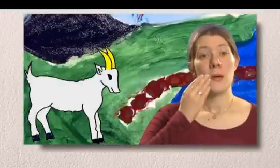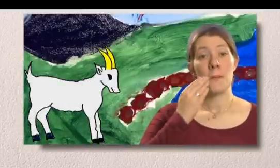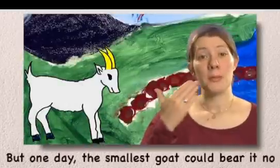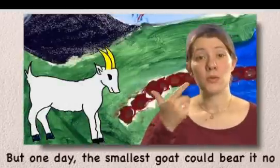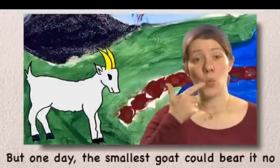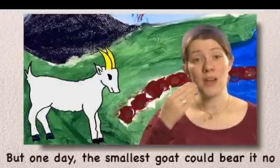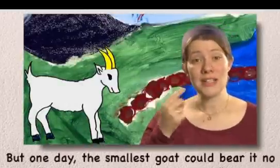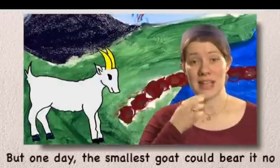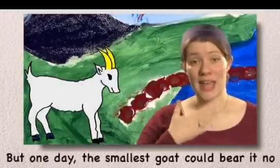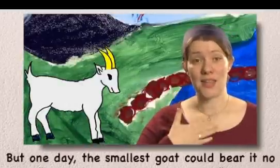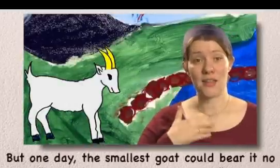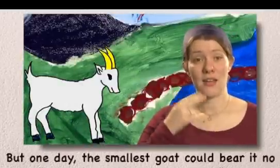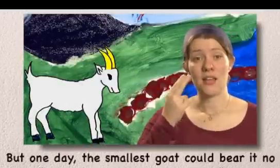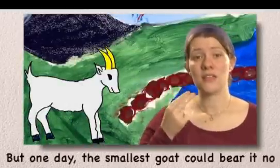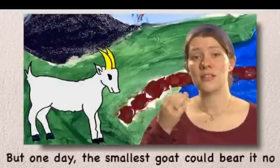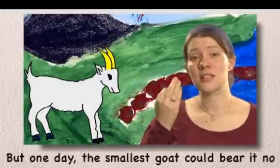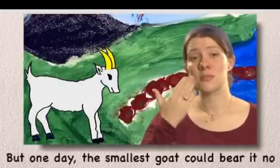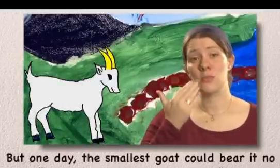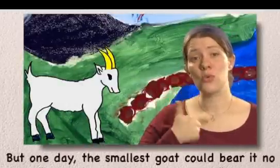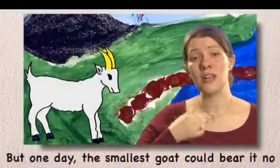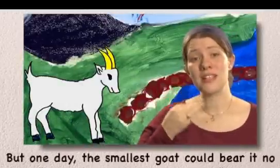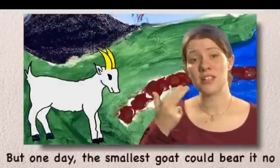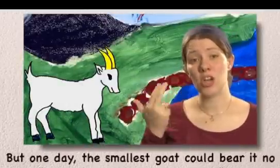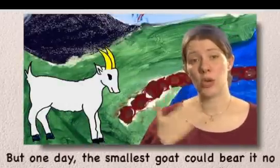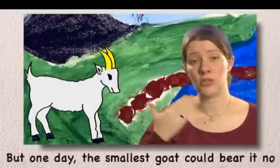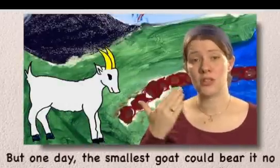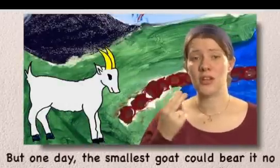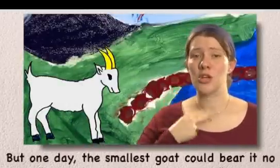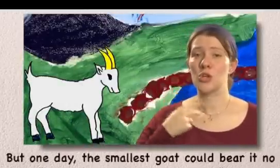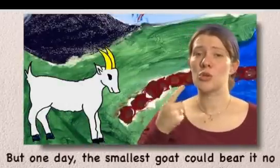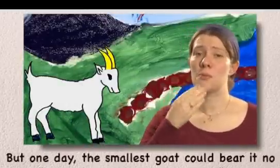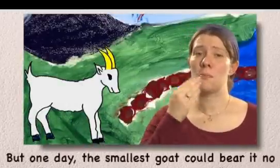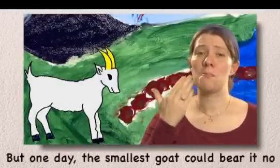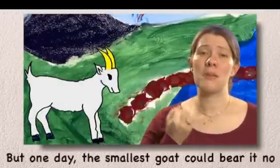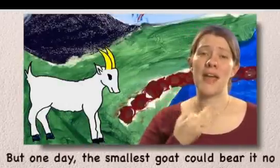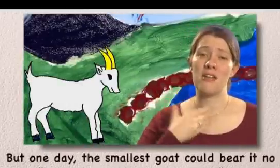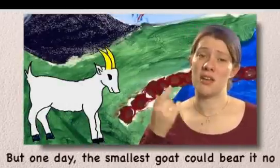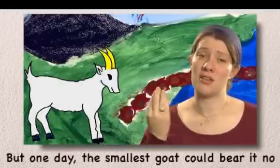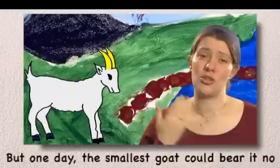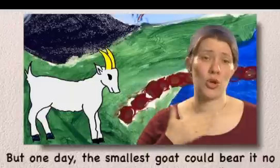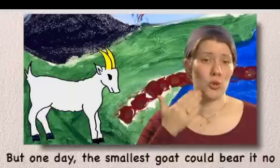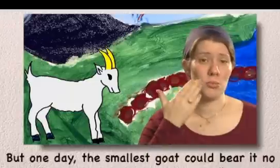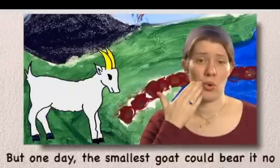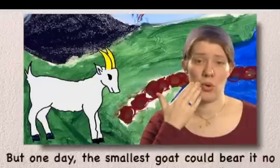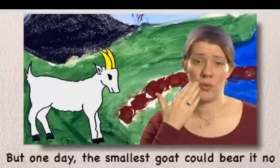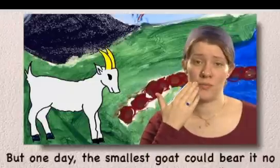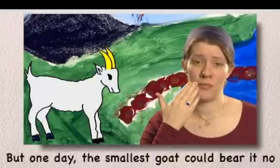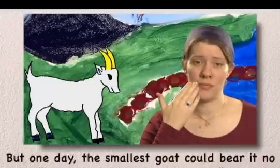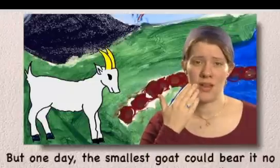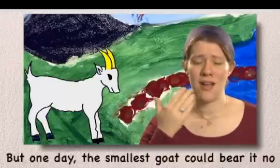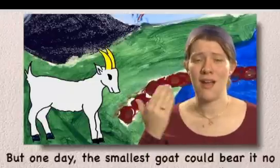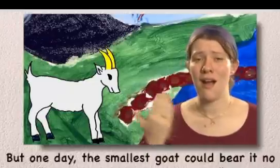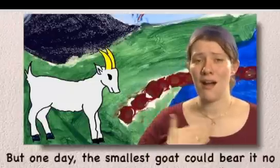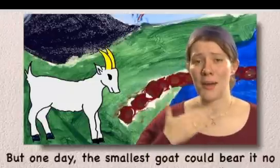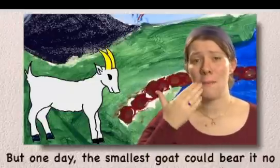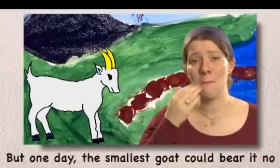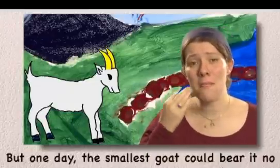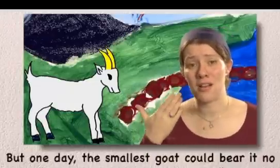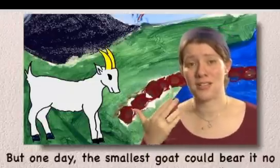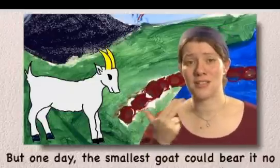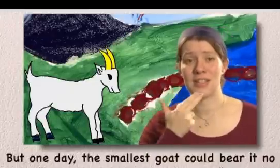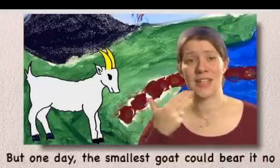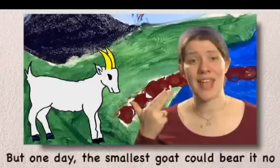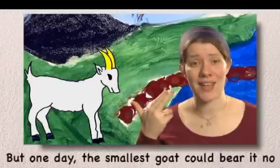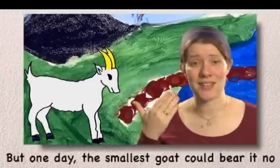But one day the smallest goat could bear it no more. I